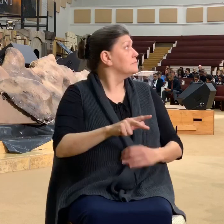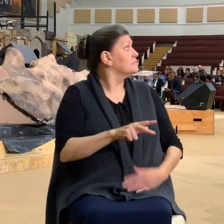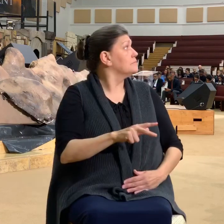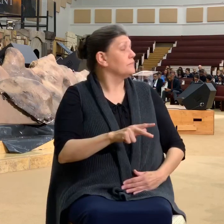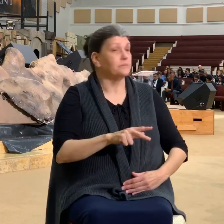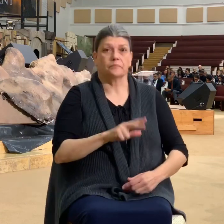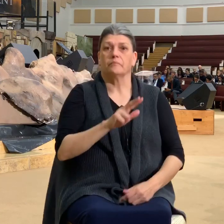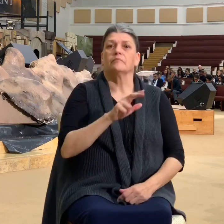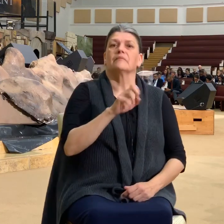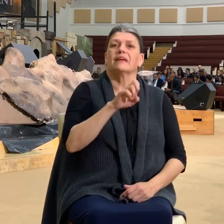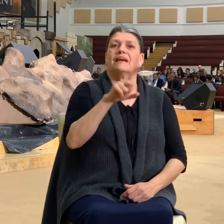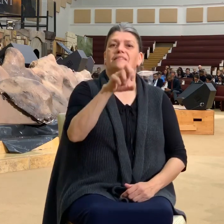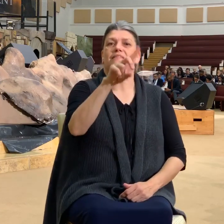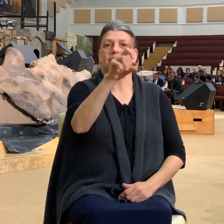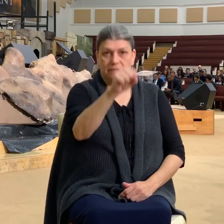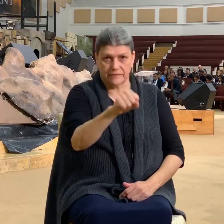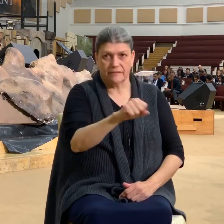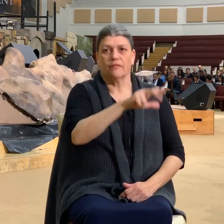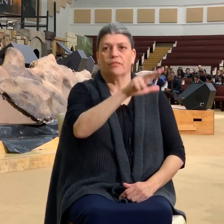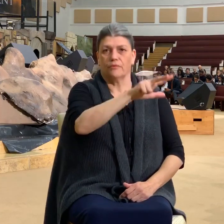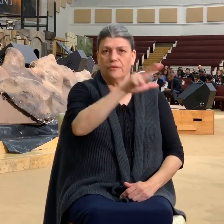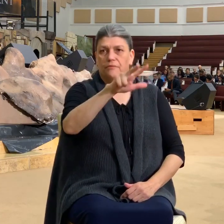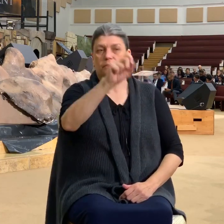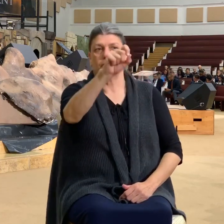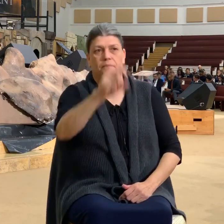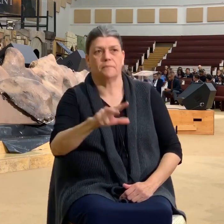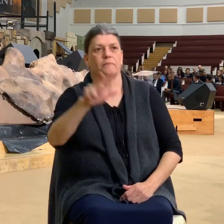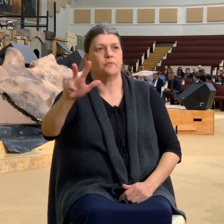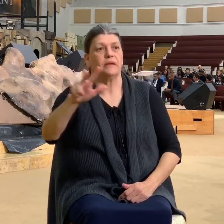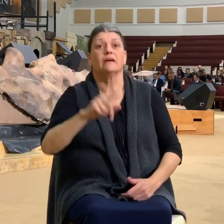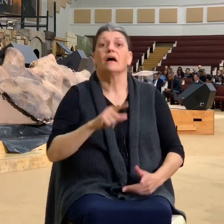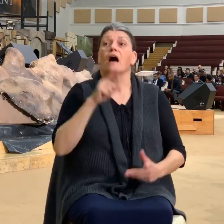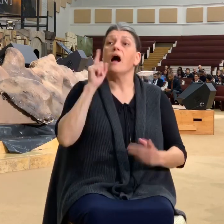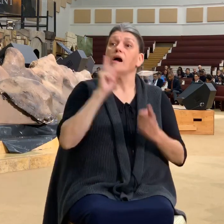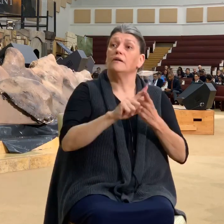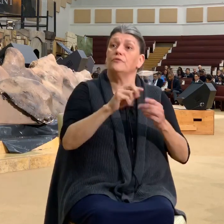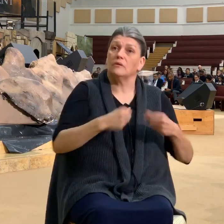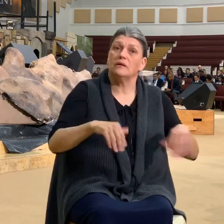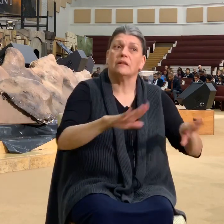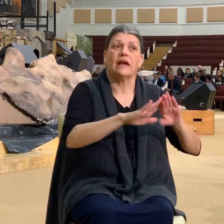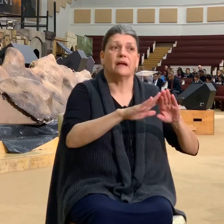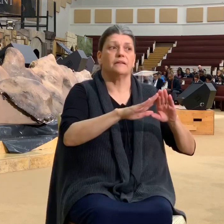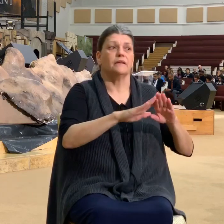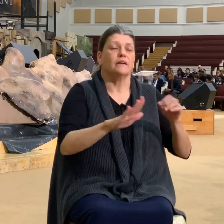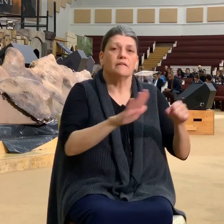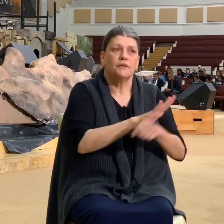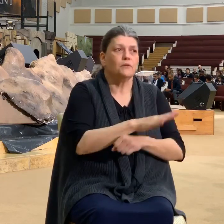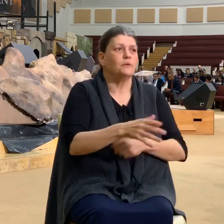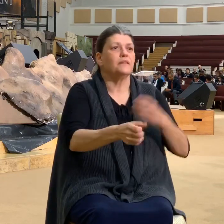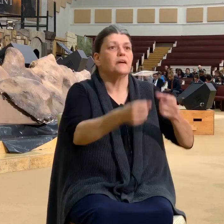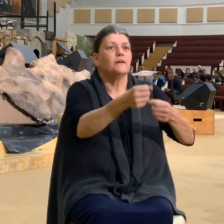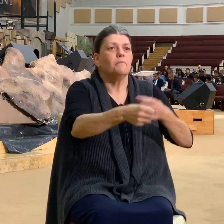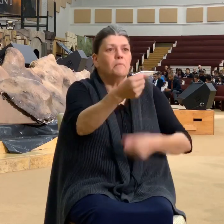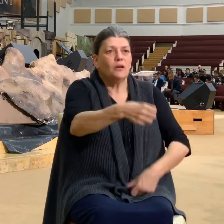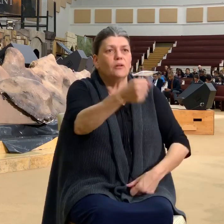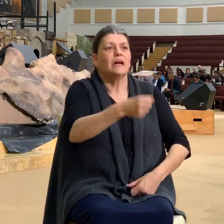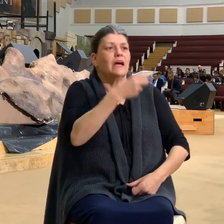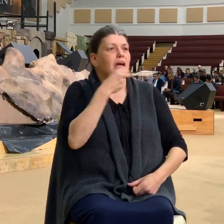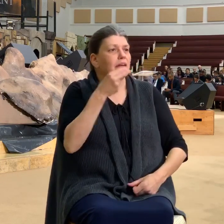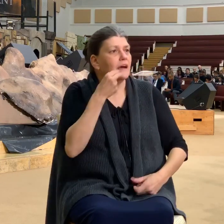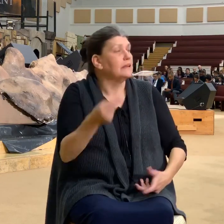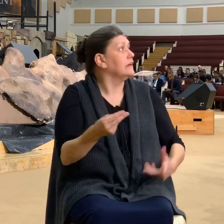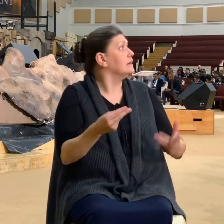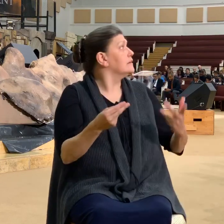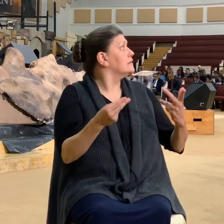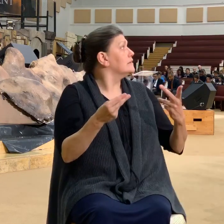33. "Unto a land flowing with milk and honey," God's telling them, "I'm going to do this for you. For I will not go," he says, "but I'm not going to go up in the midst of these," talking to